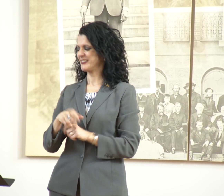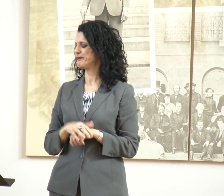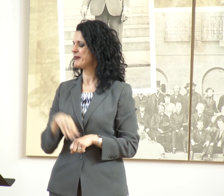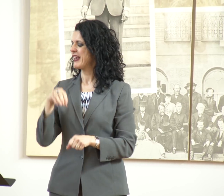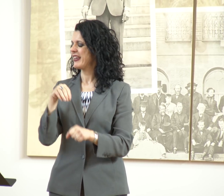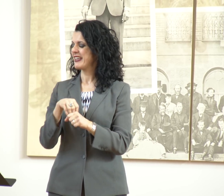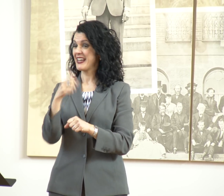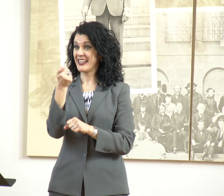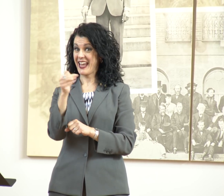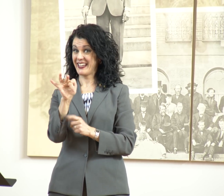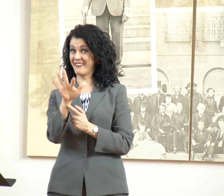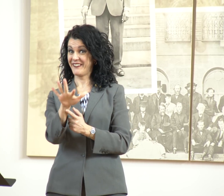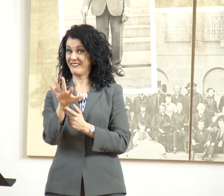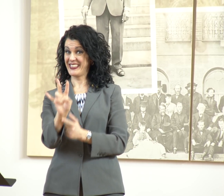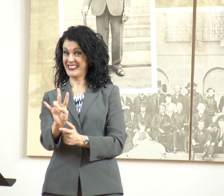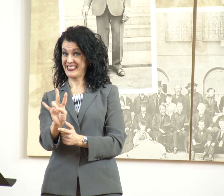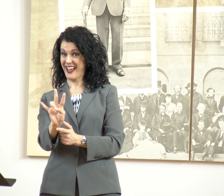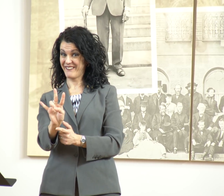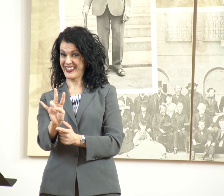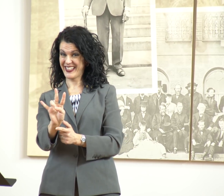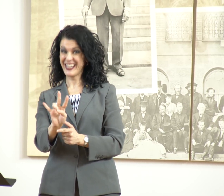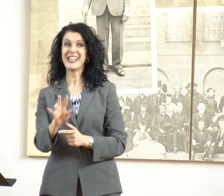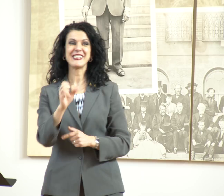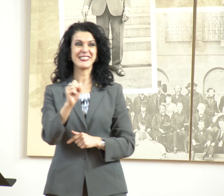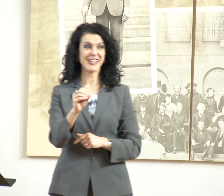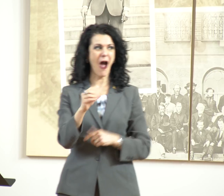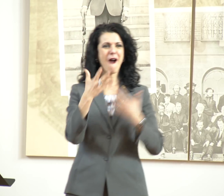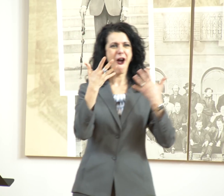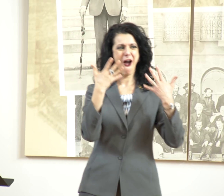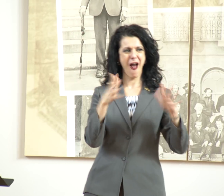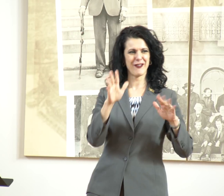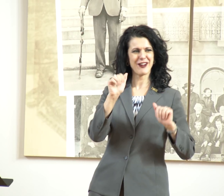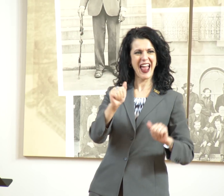In the performance of Oedipus Rex in 1957.